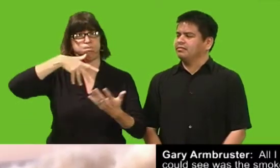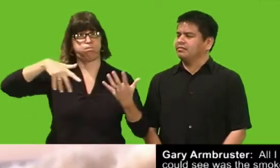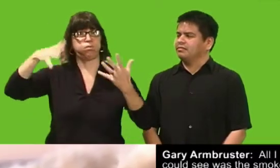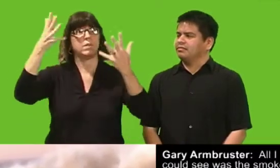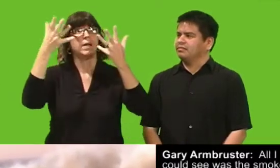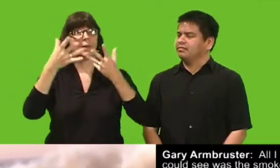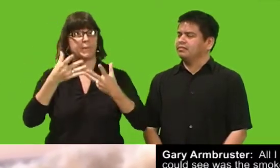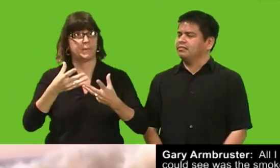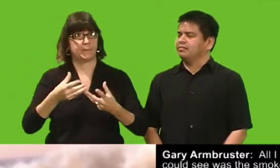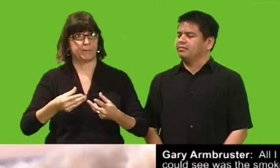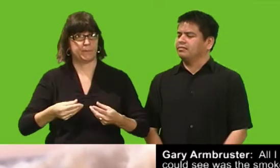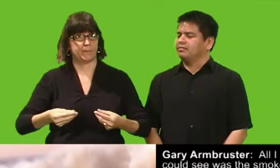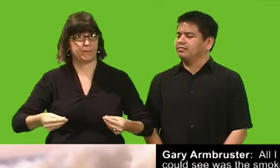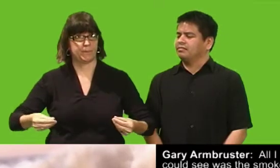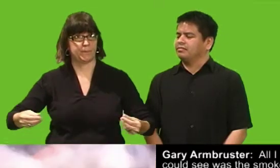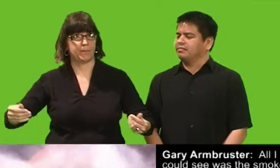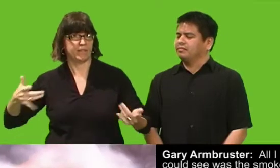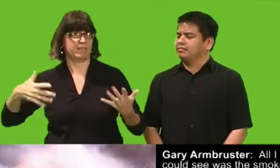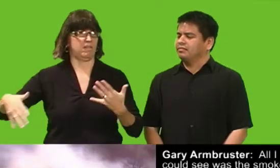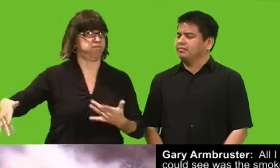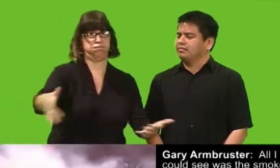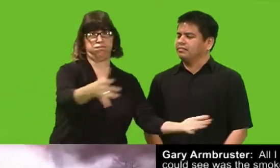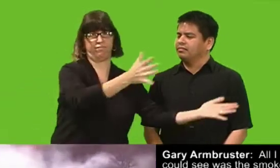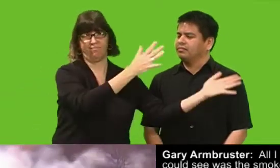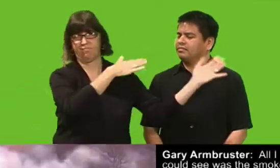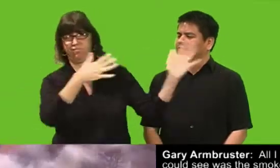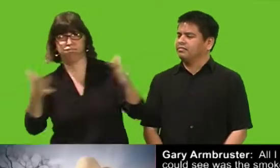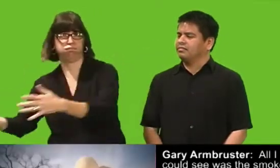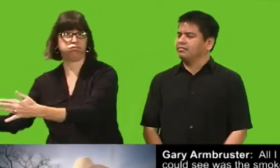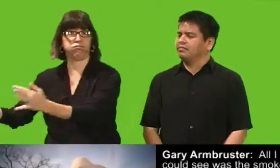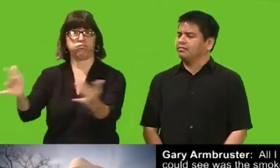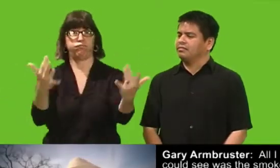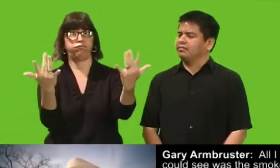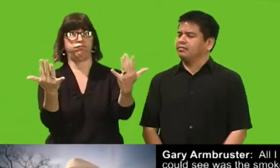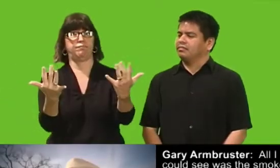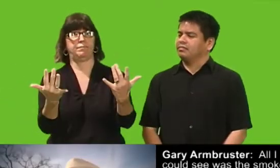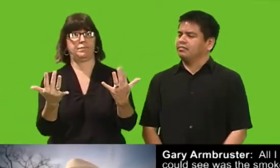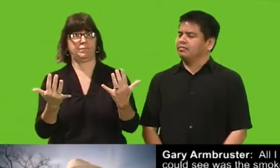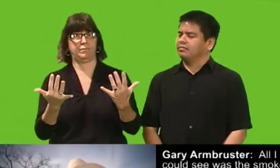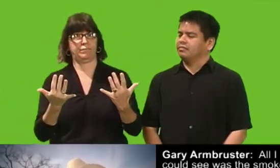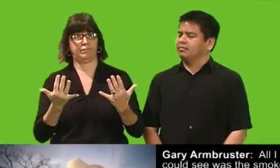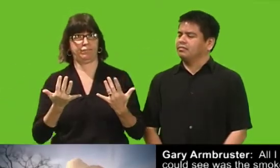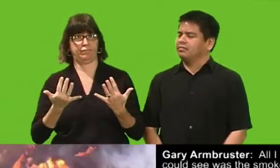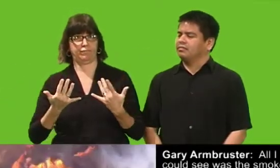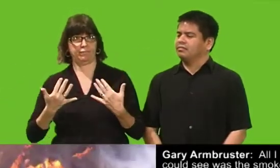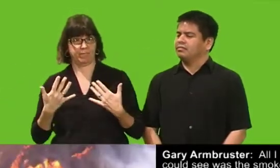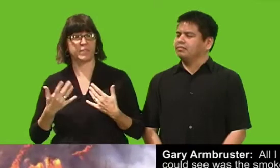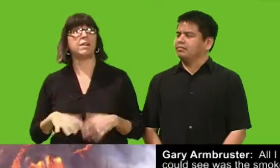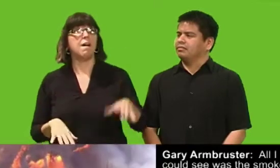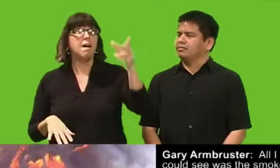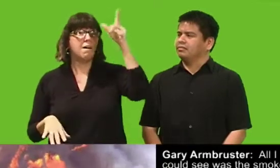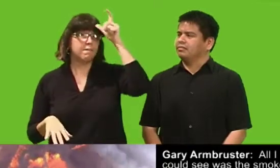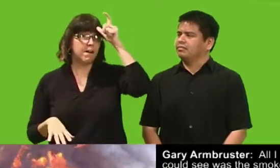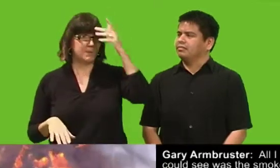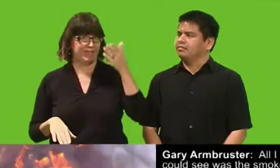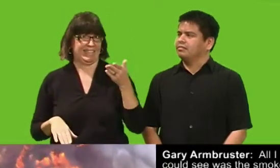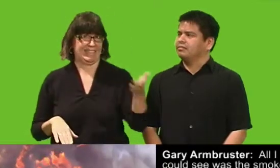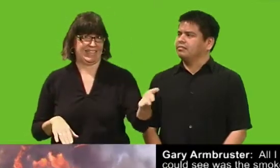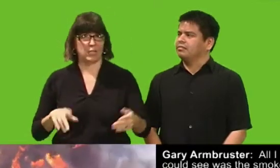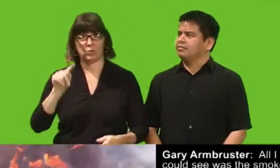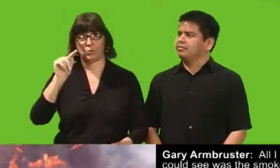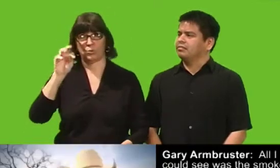All I could see was the smoke rolling. When the smoke started to clear, all there was just a wall of fire coming. All of a sudden it